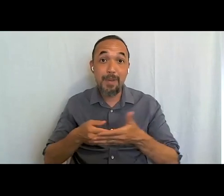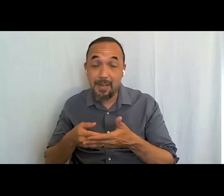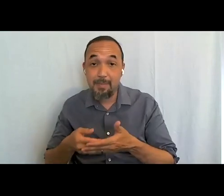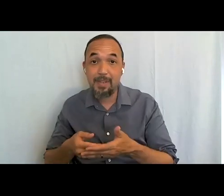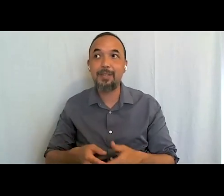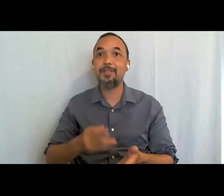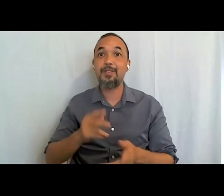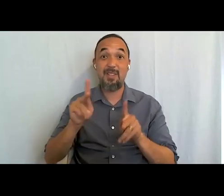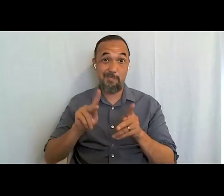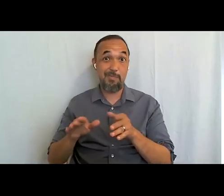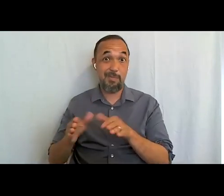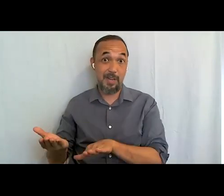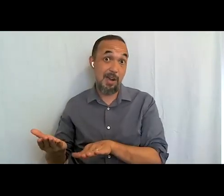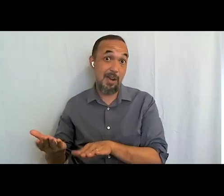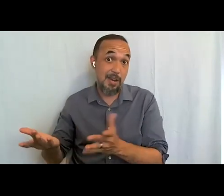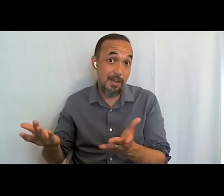sick.